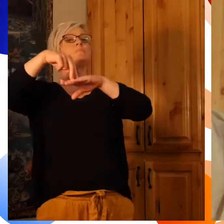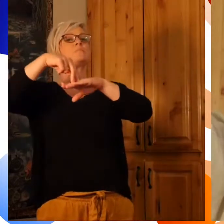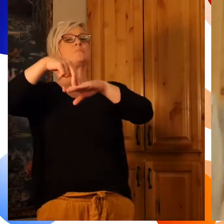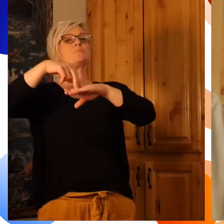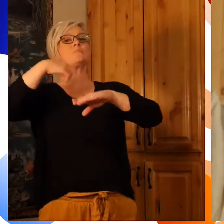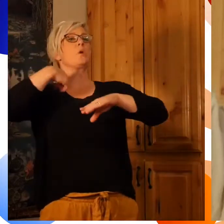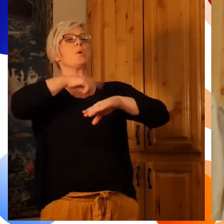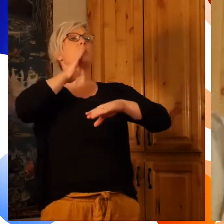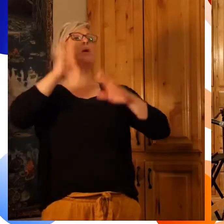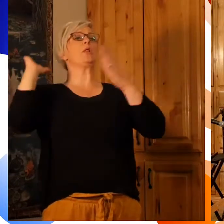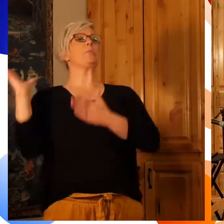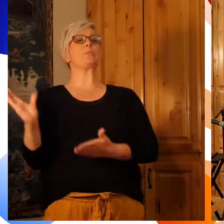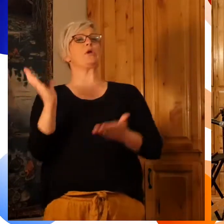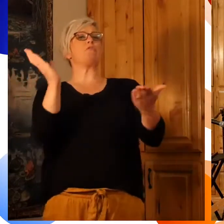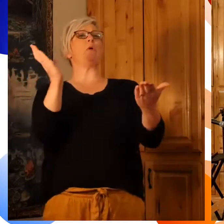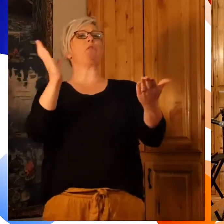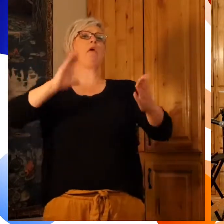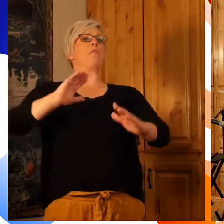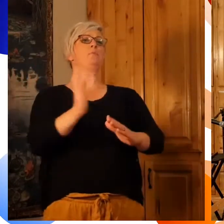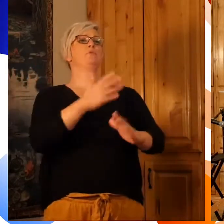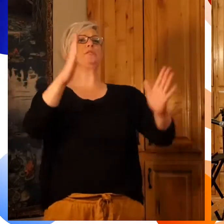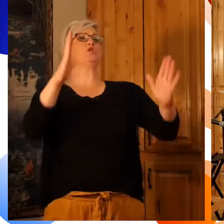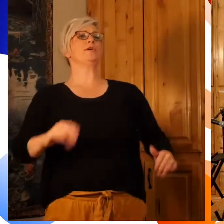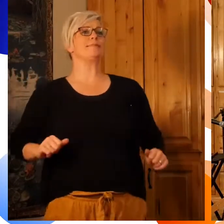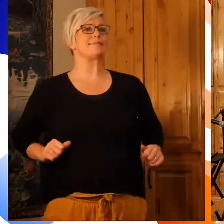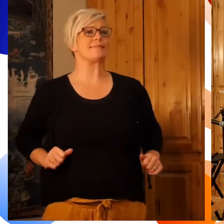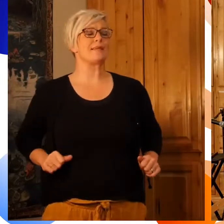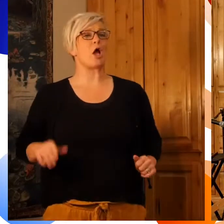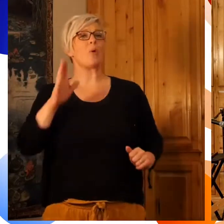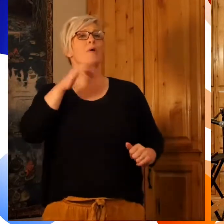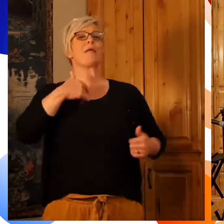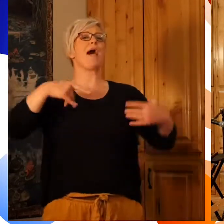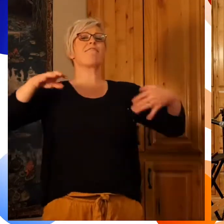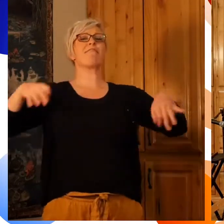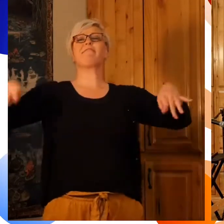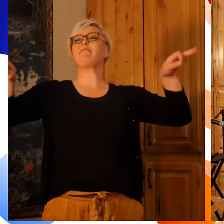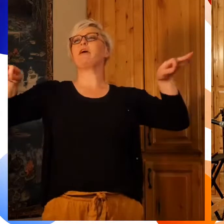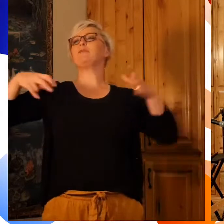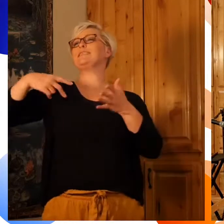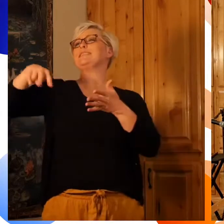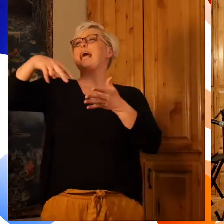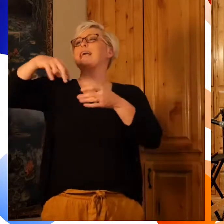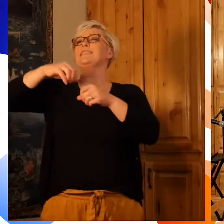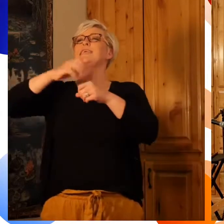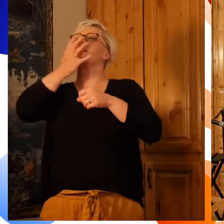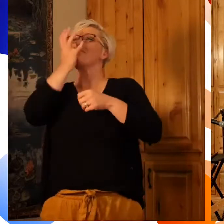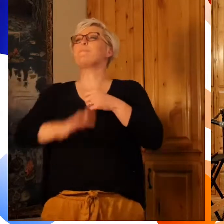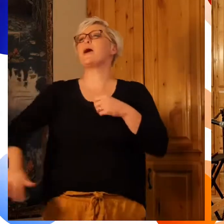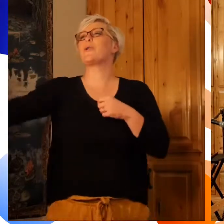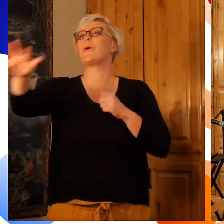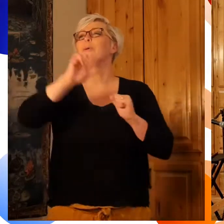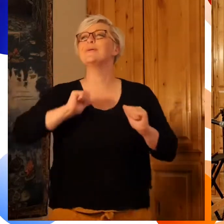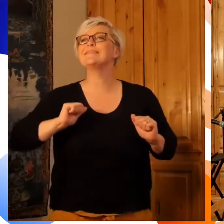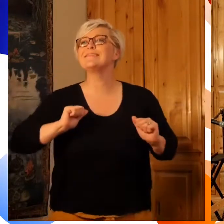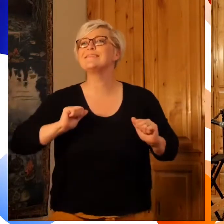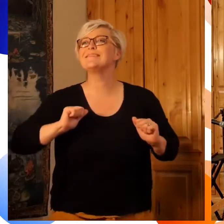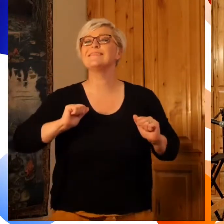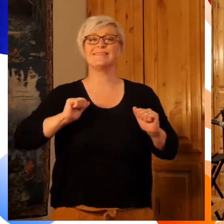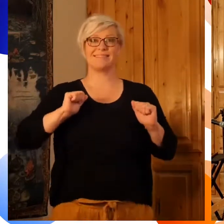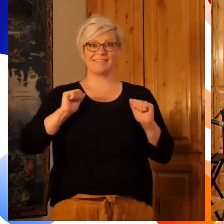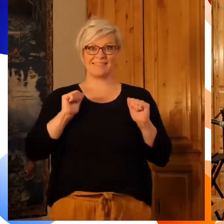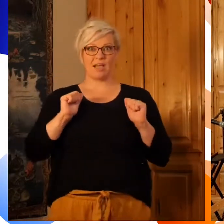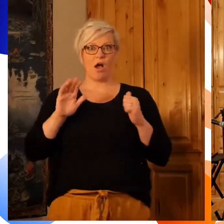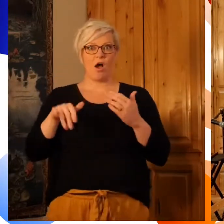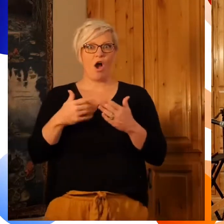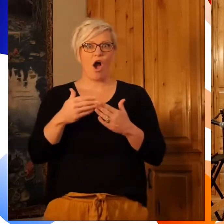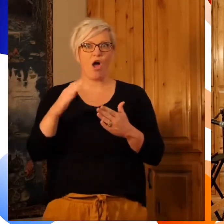the musicians. We shall have a fairy dance in the meadow." And so all the musicians came forth